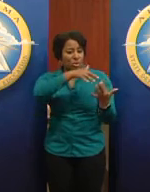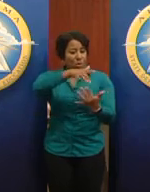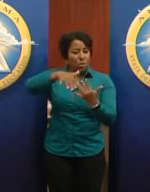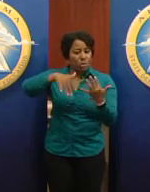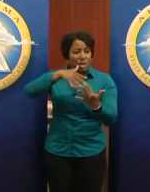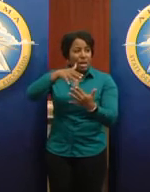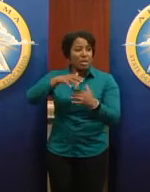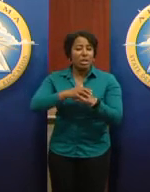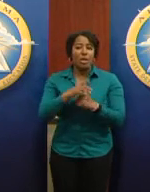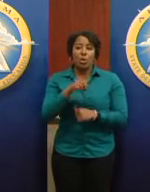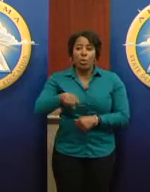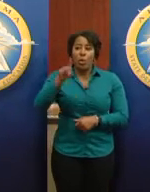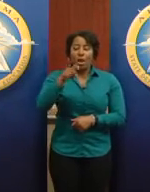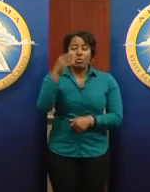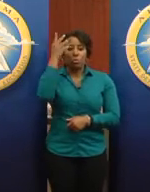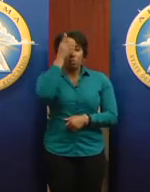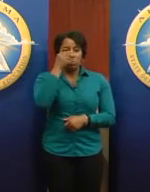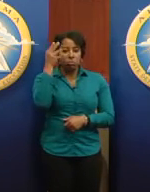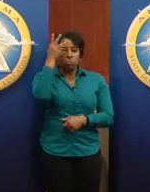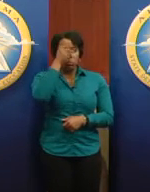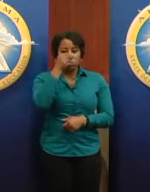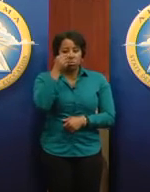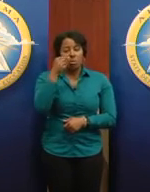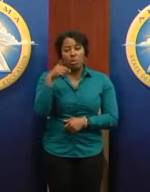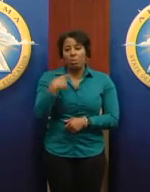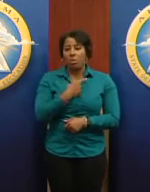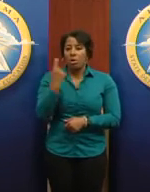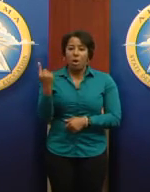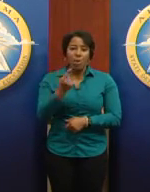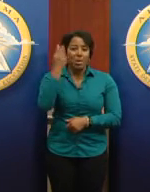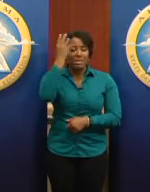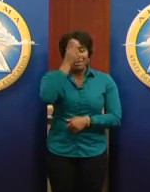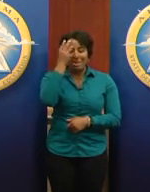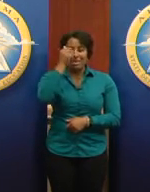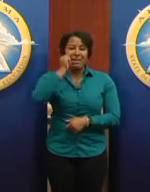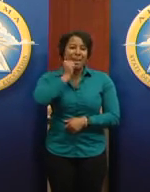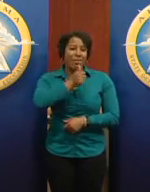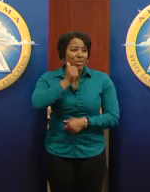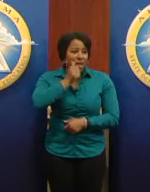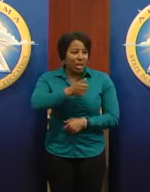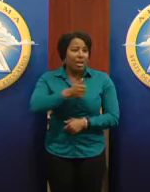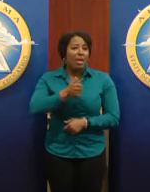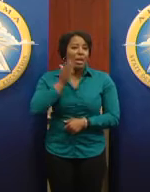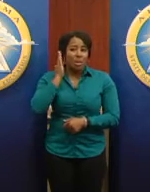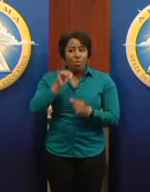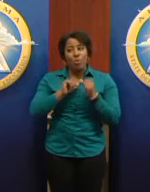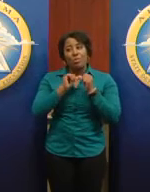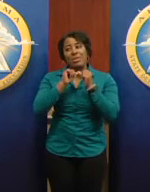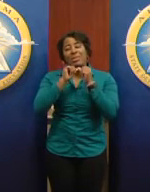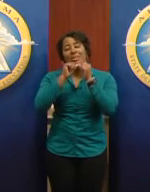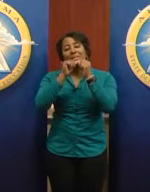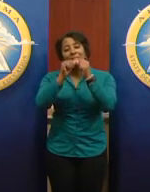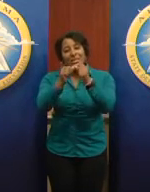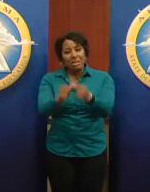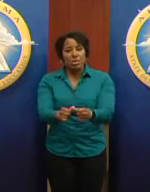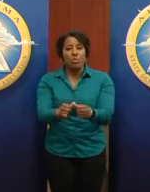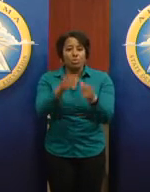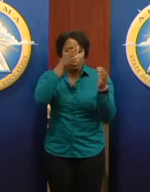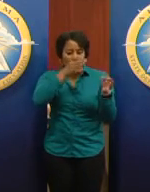are decisions that every person has to make several times a day, every day, and we're going to be making those decisions for months to come.